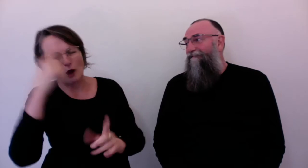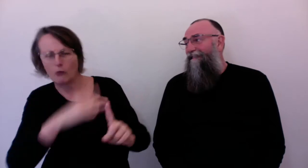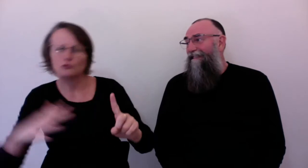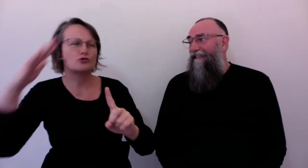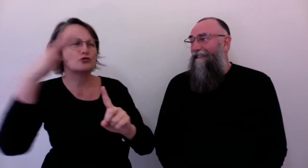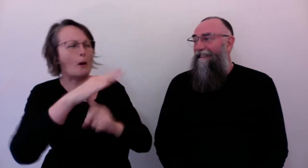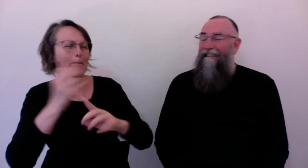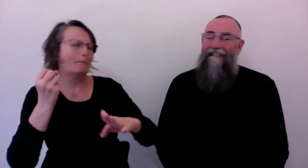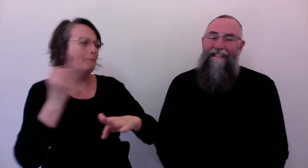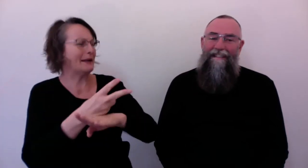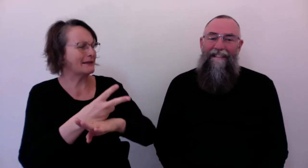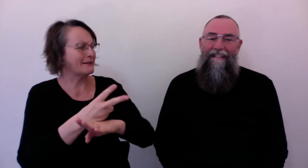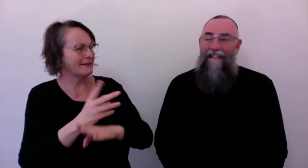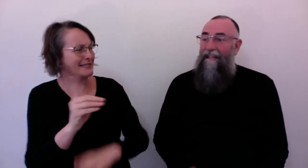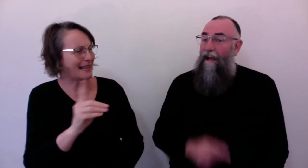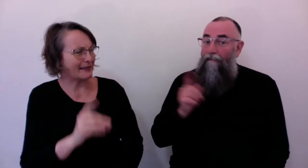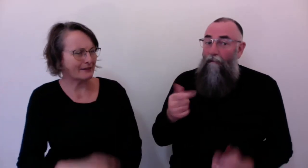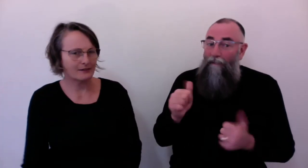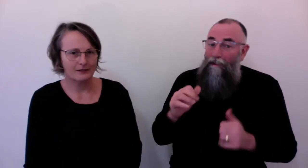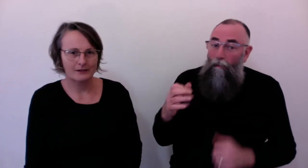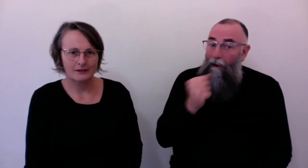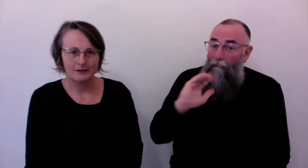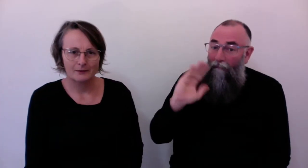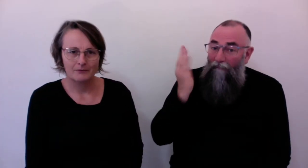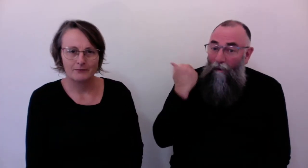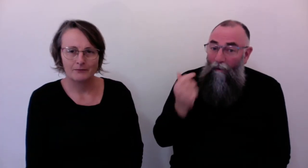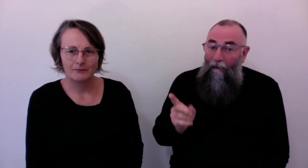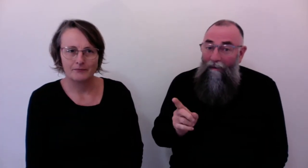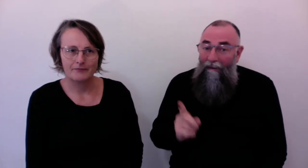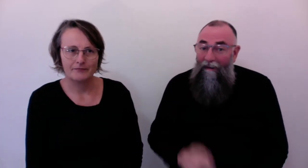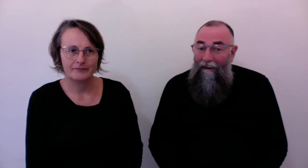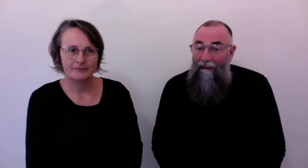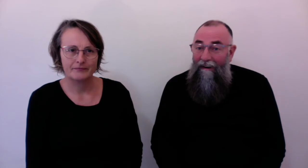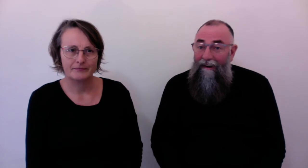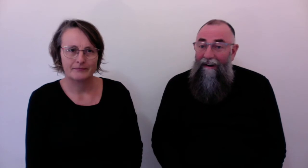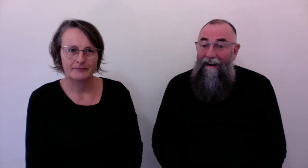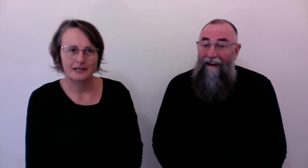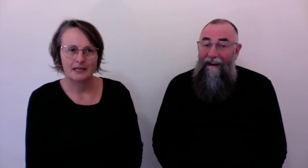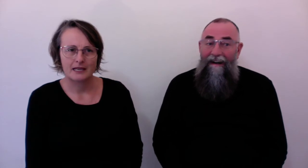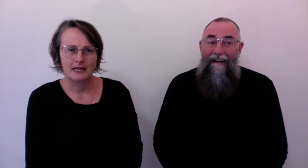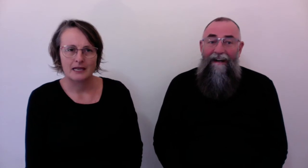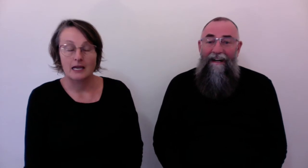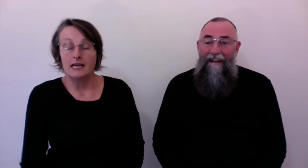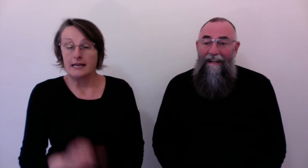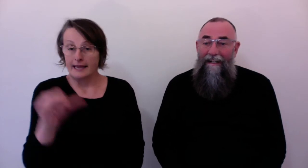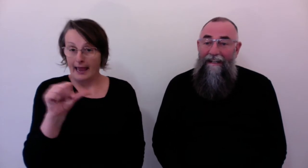Oh. and be similar. Have you won anything before? Uh, look, one?